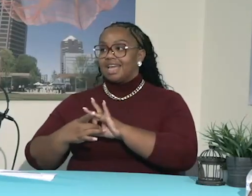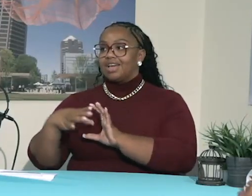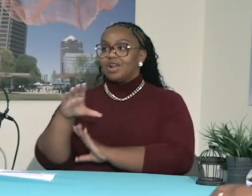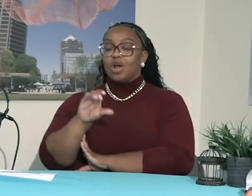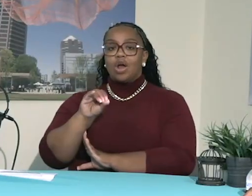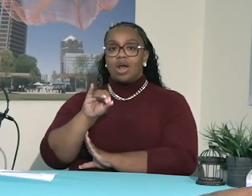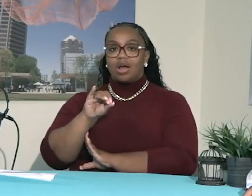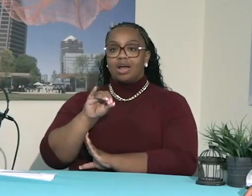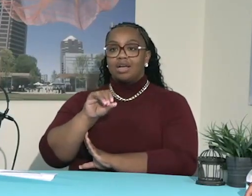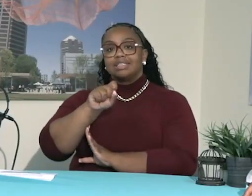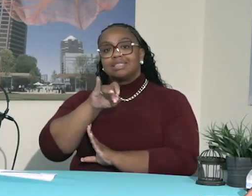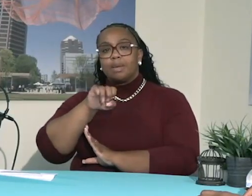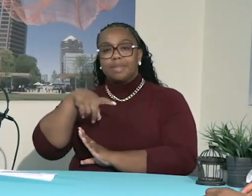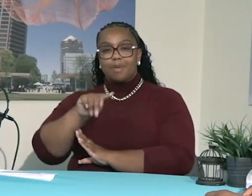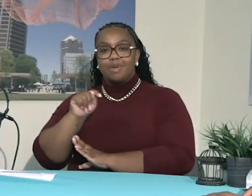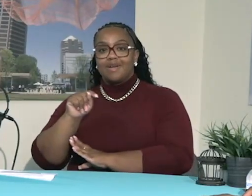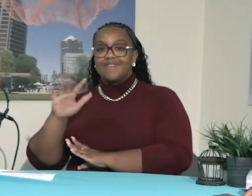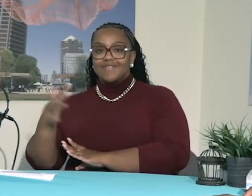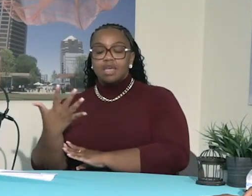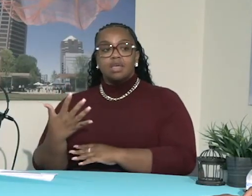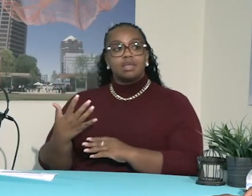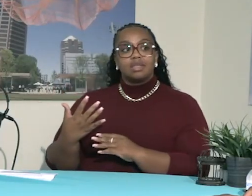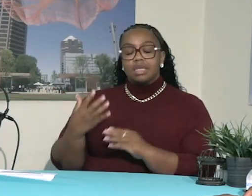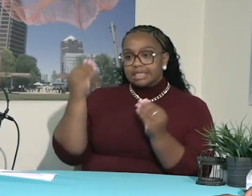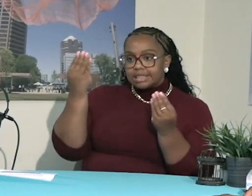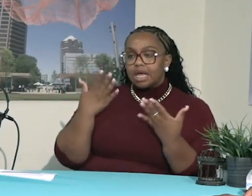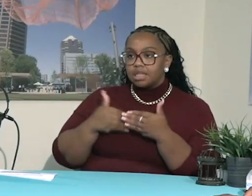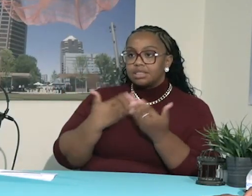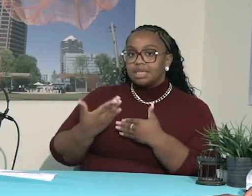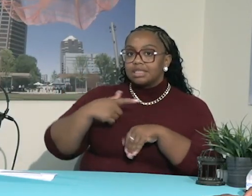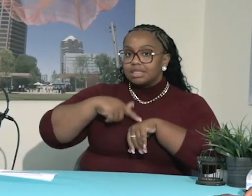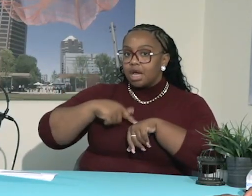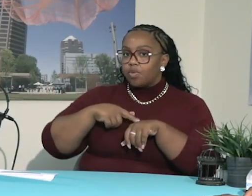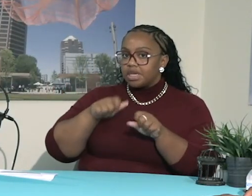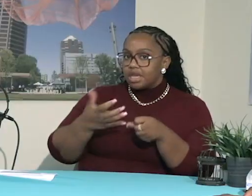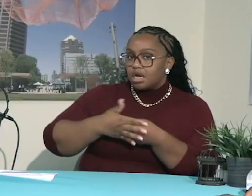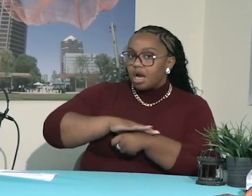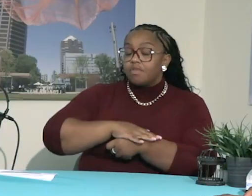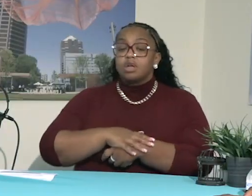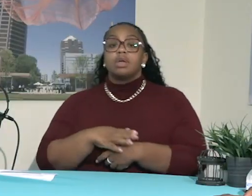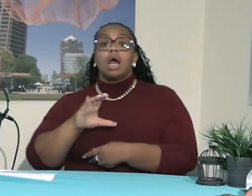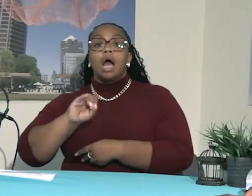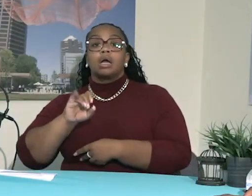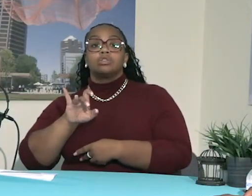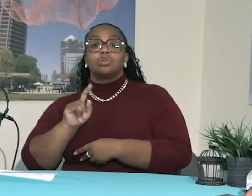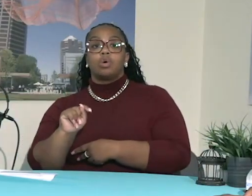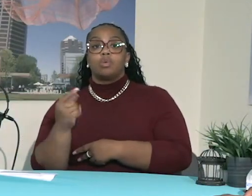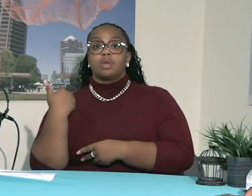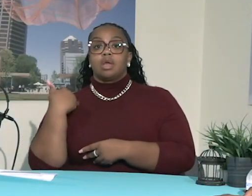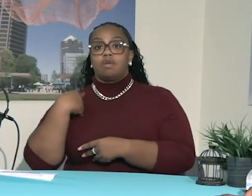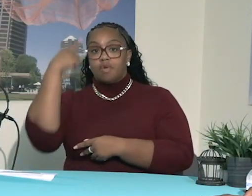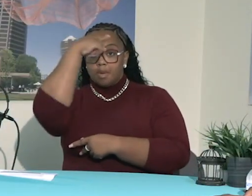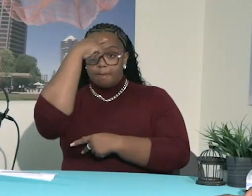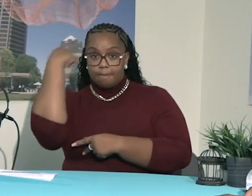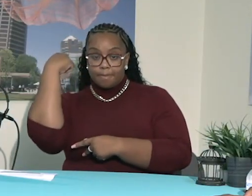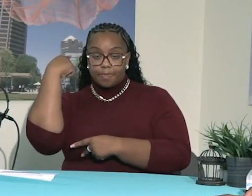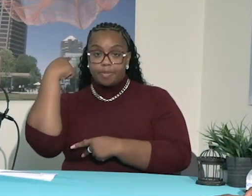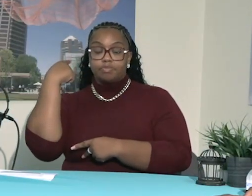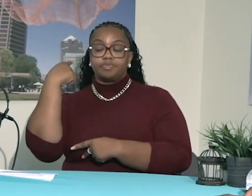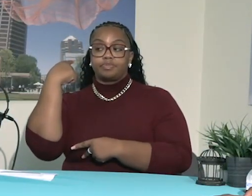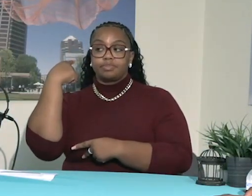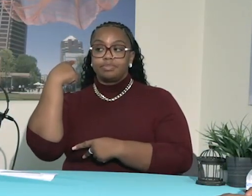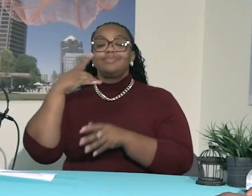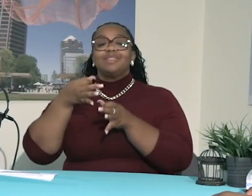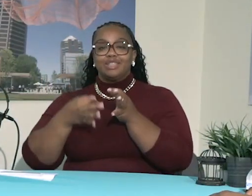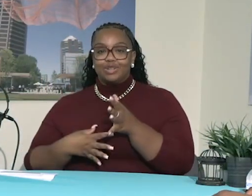maybe cover it or something. I would love that. Yeah. October, we're hosting our Black Interpreter Conference, which is going to bring in over 300 interpreters to that space. So I'll keep